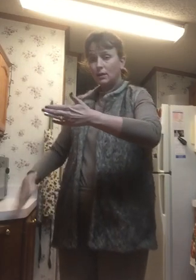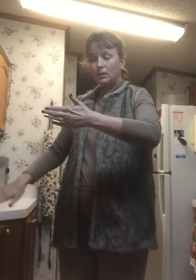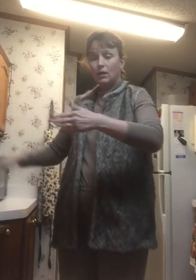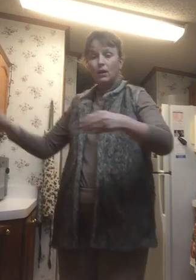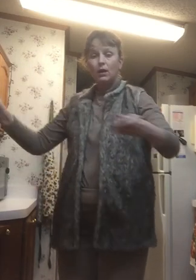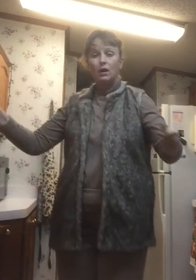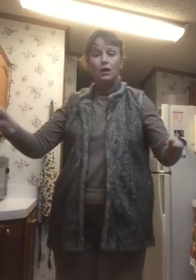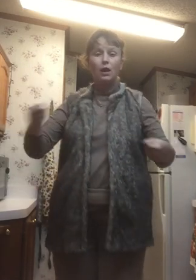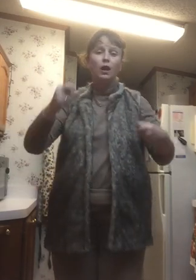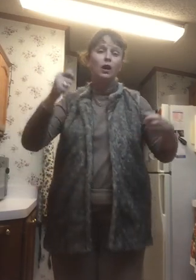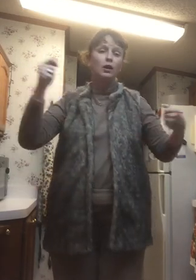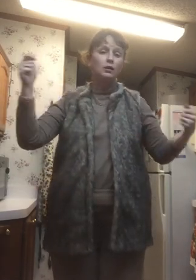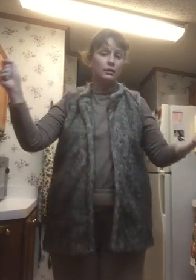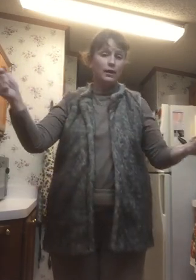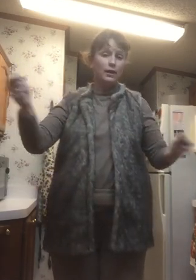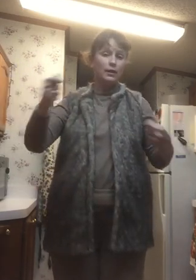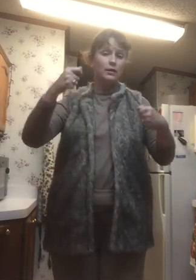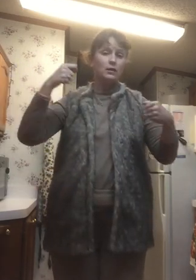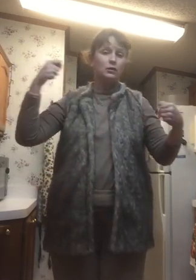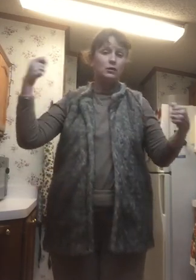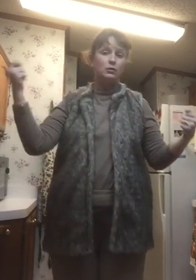sing alleluia.